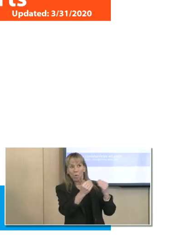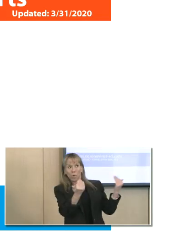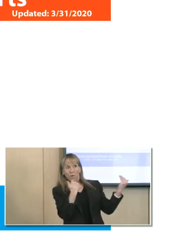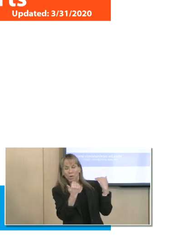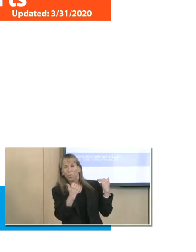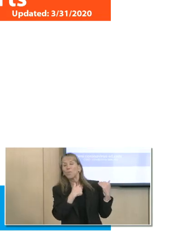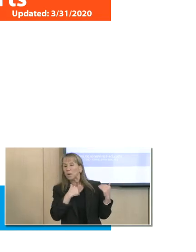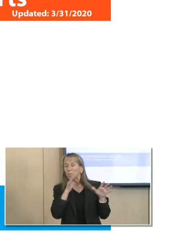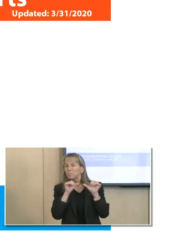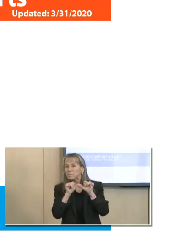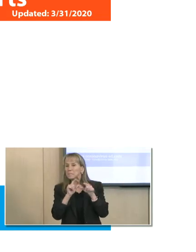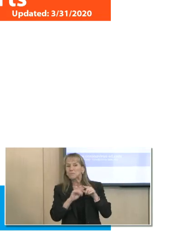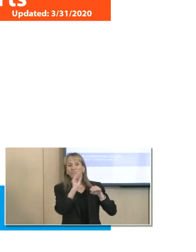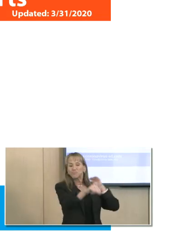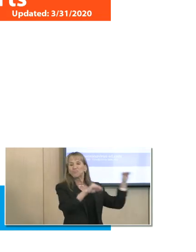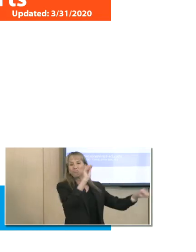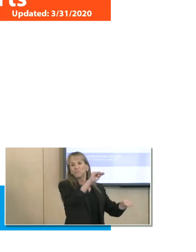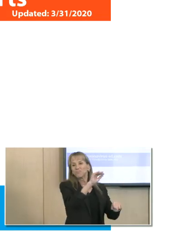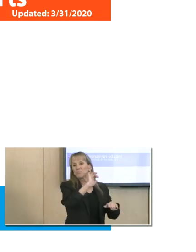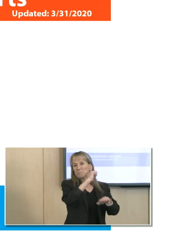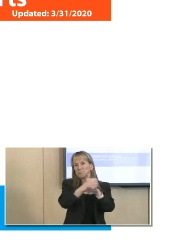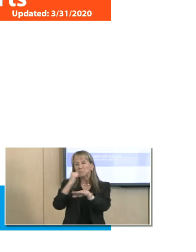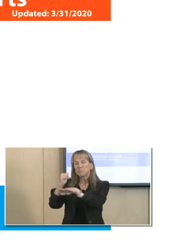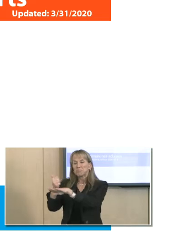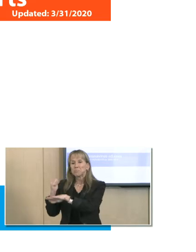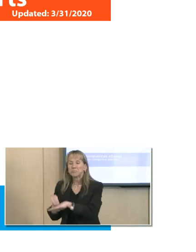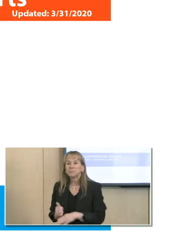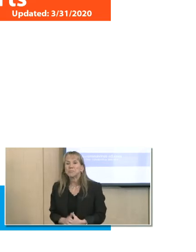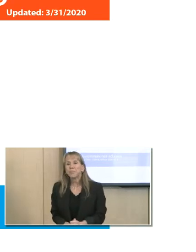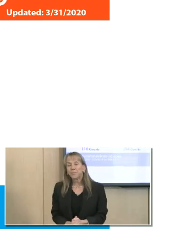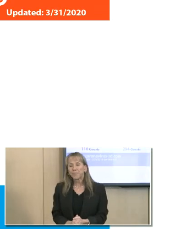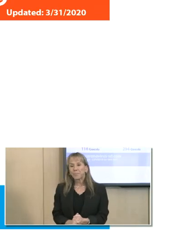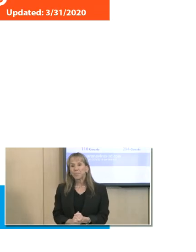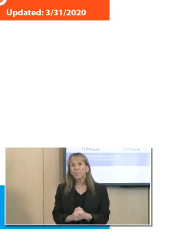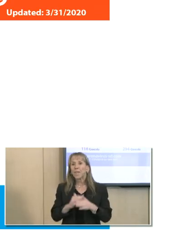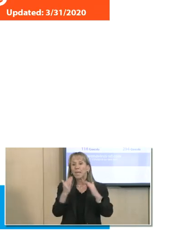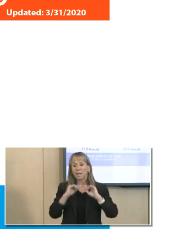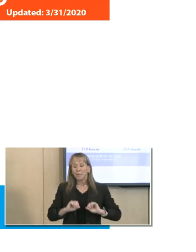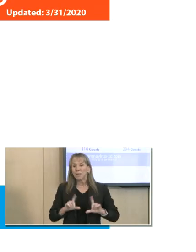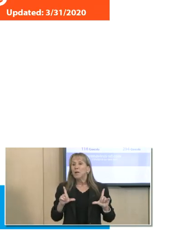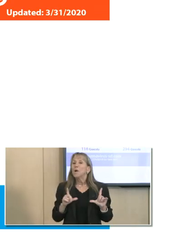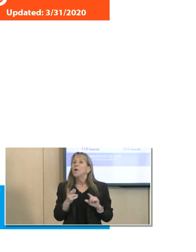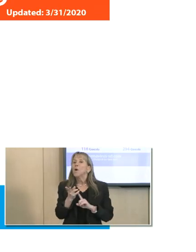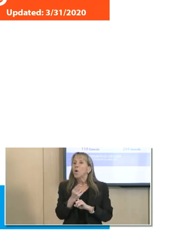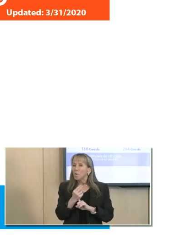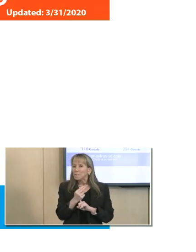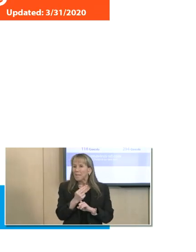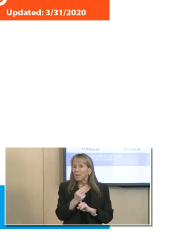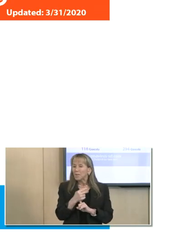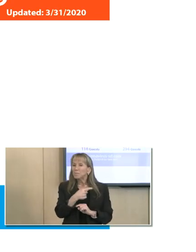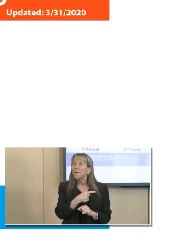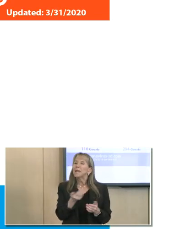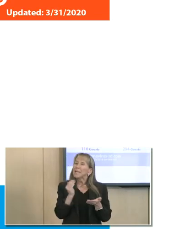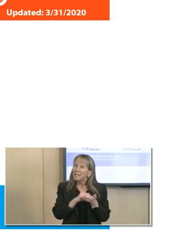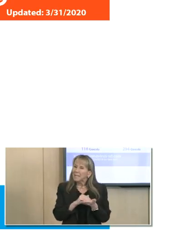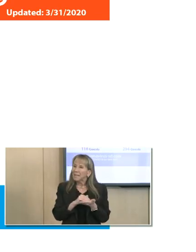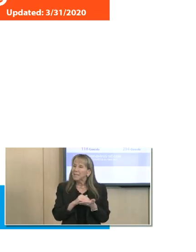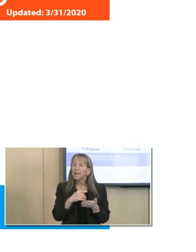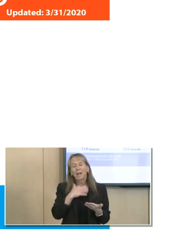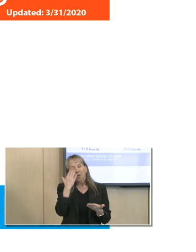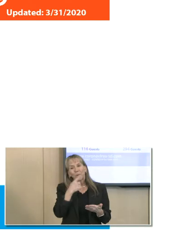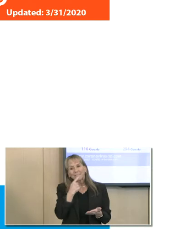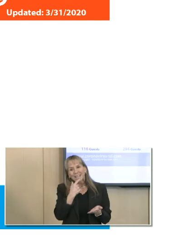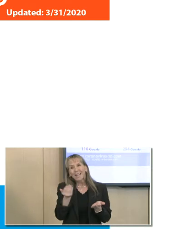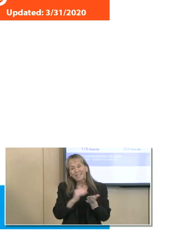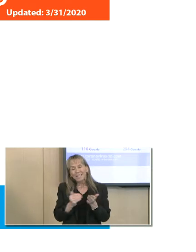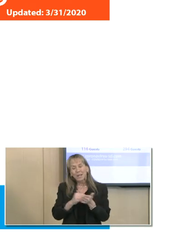to fulfill those. Next, we are going to go to our hotel rooms. And again, to reiterate, I know we reiterate this a